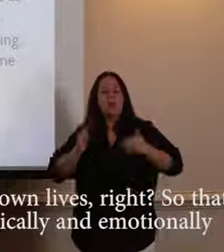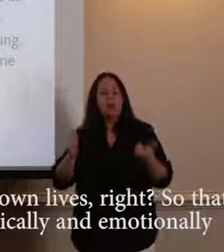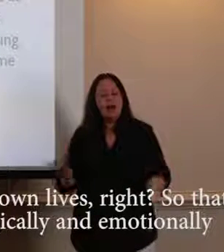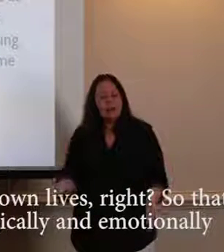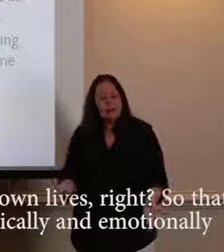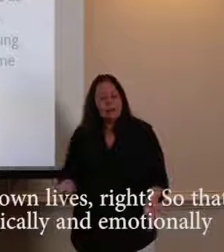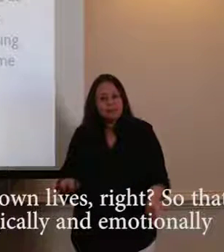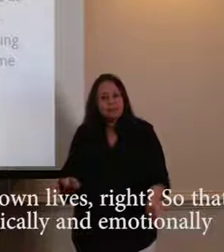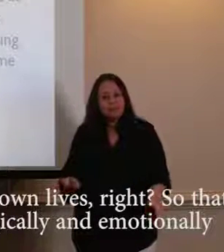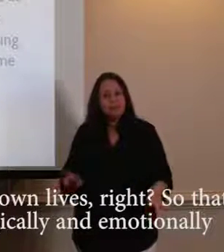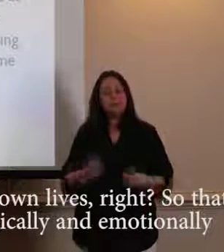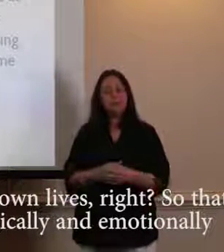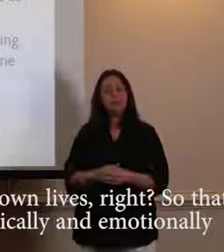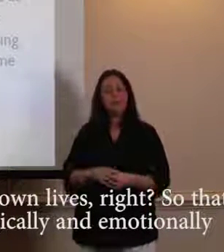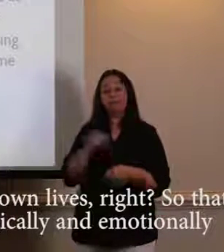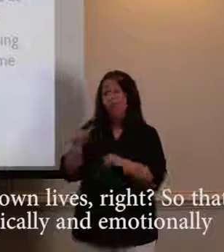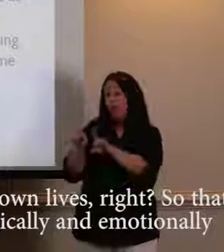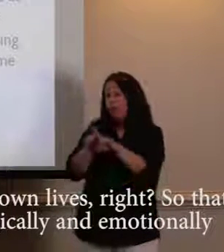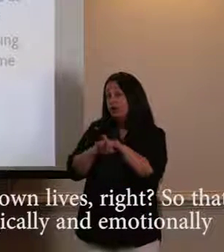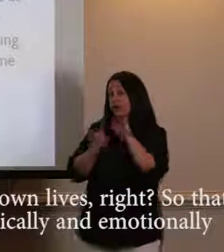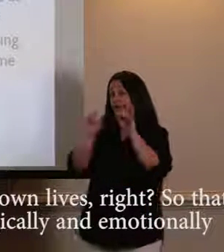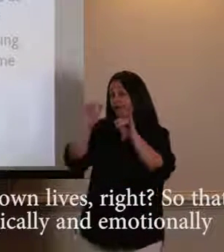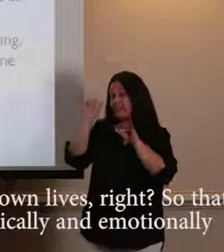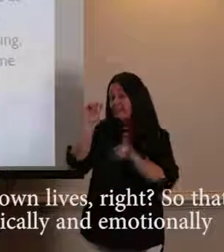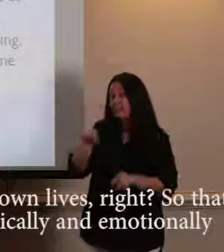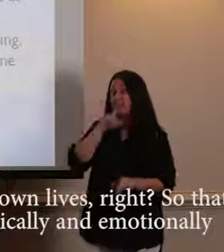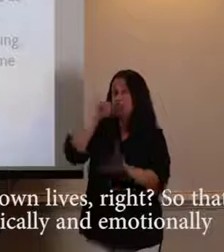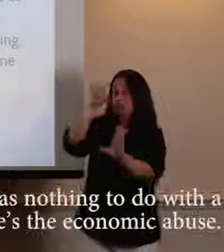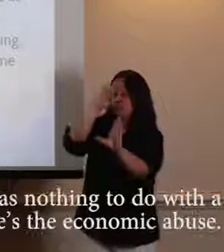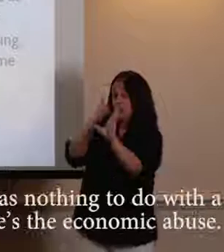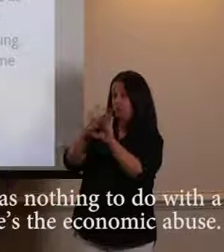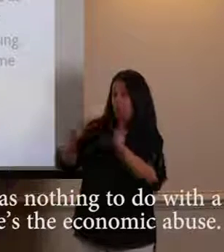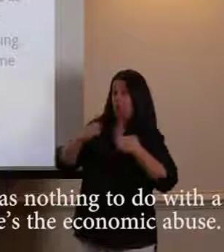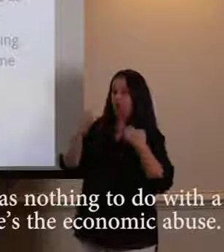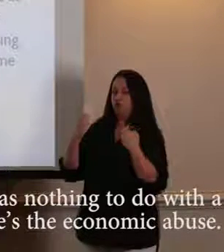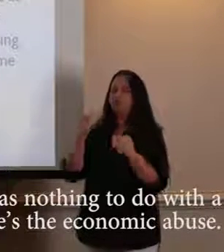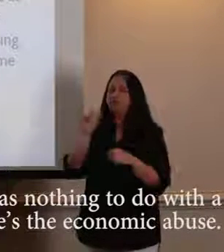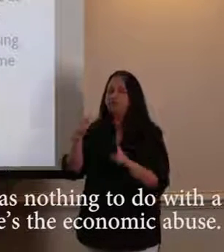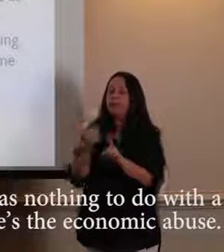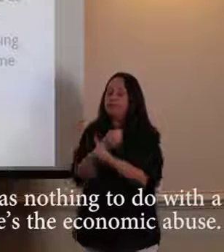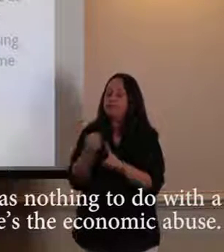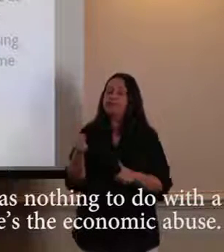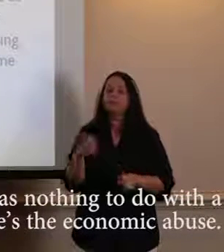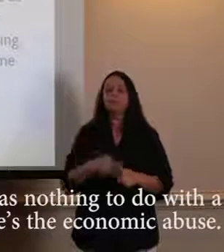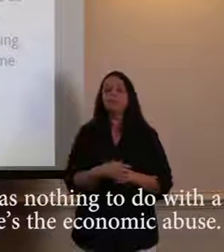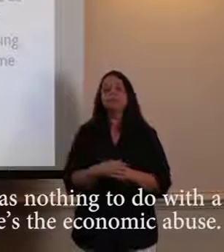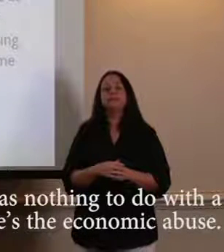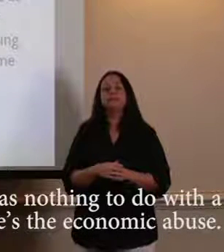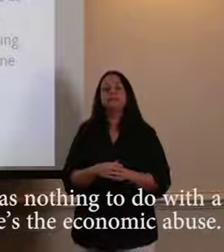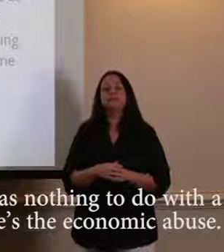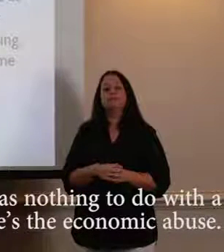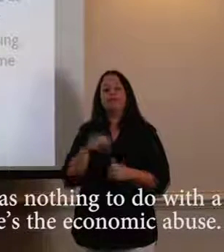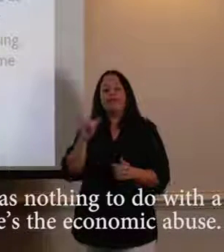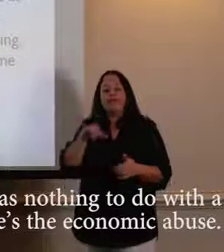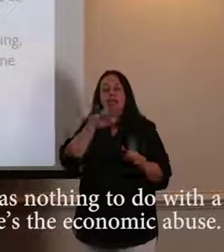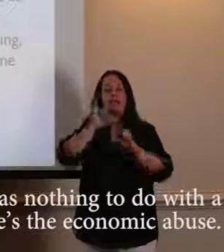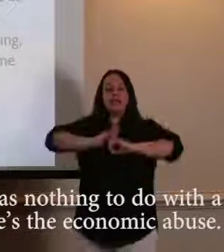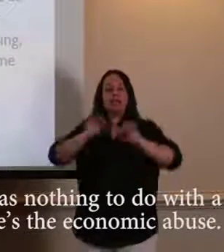right? So that's also a way of really psychologically and emotionally abusing someone, and that has nothing to do with a physical act,